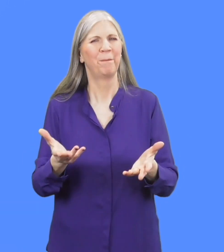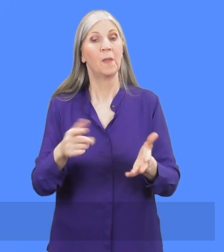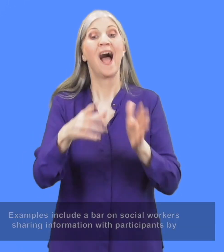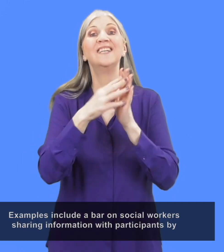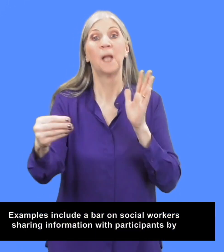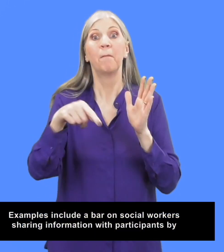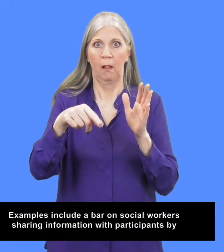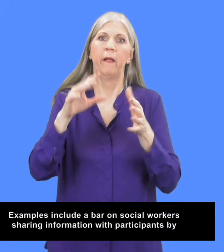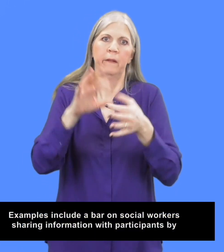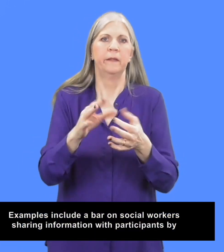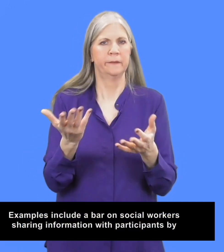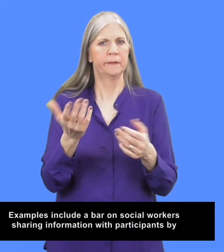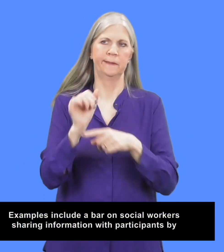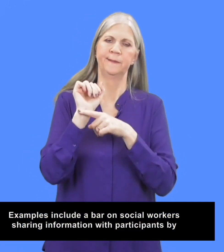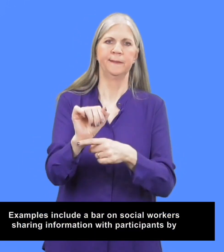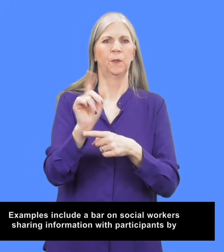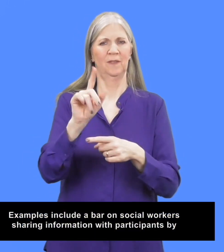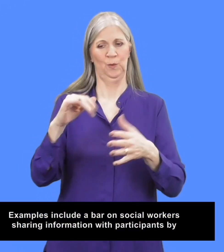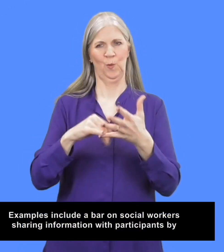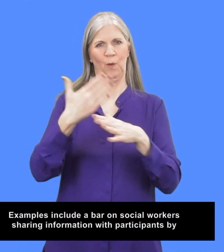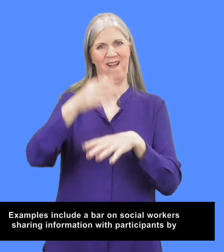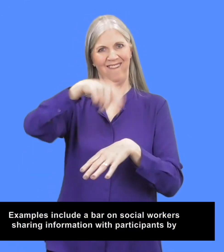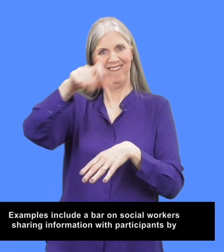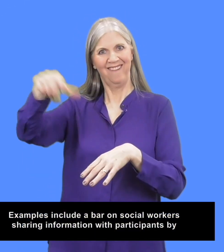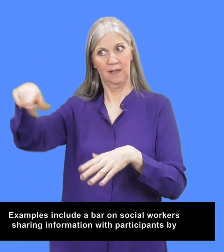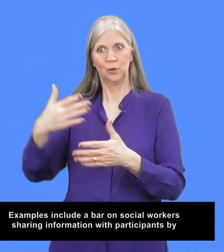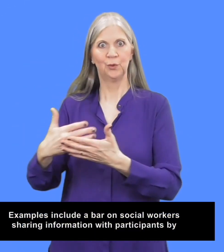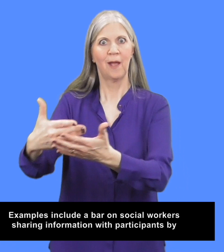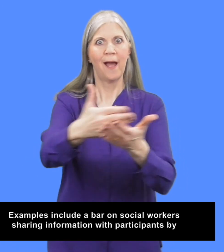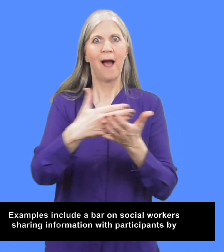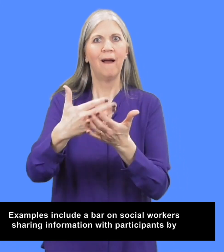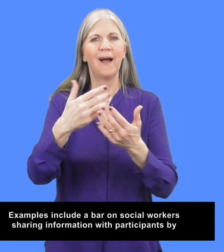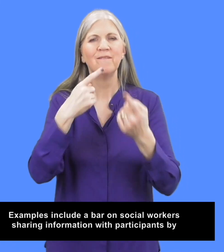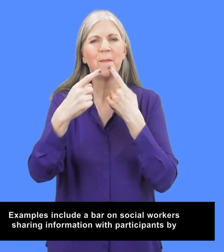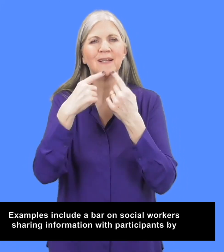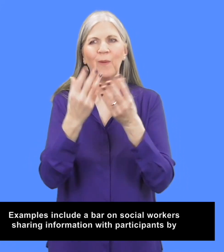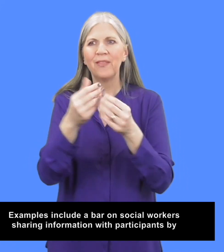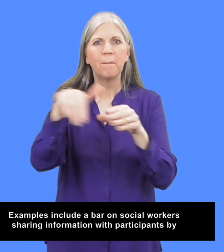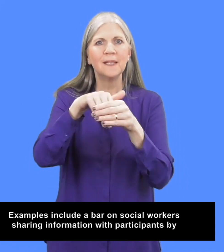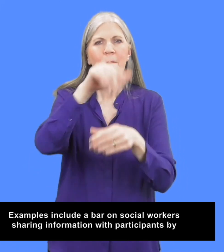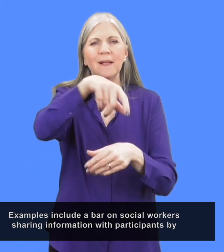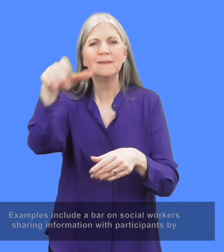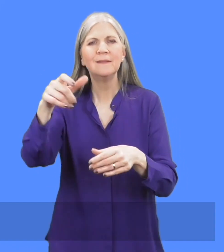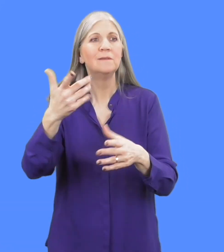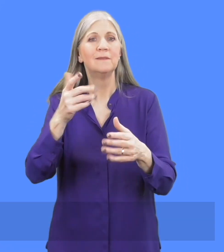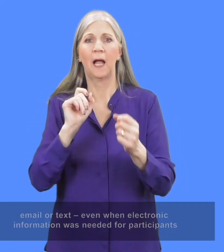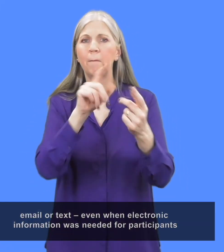Examples include a bar on social workers sharing information with participants by email or